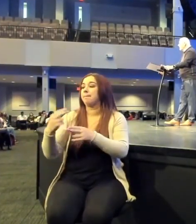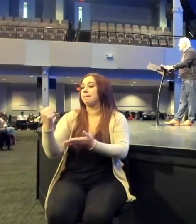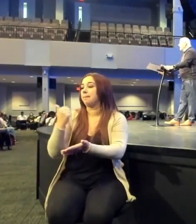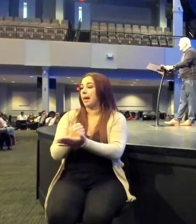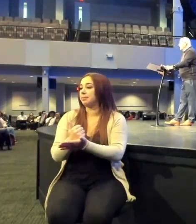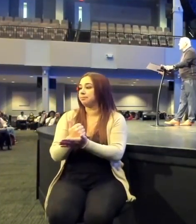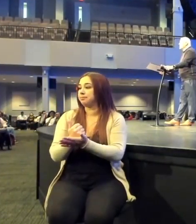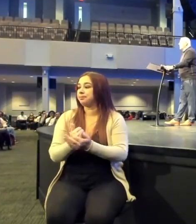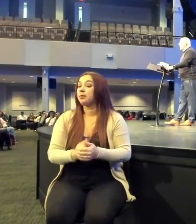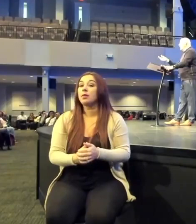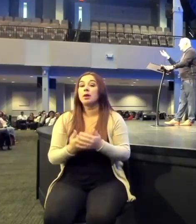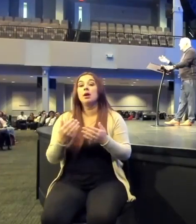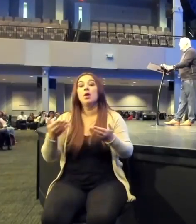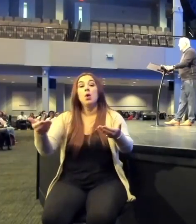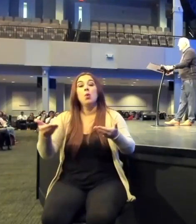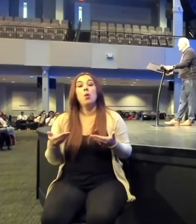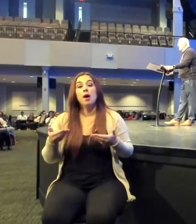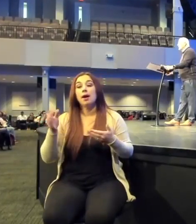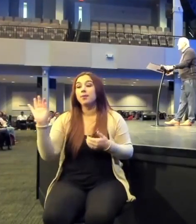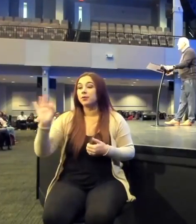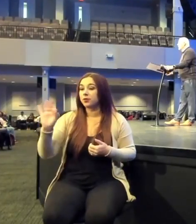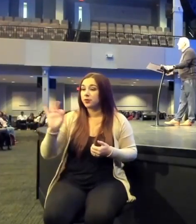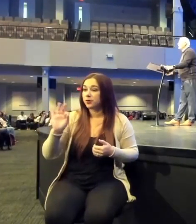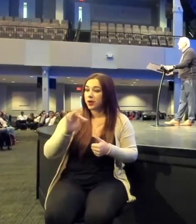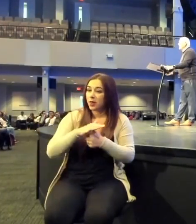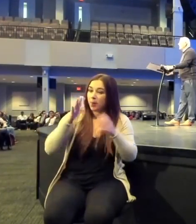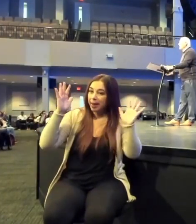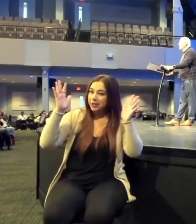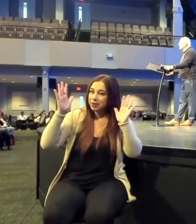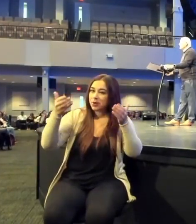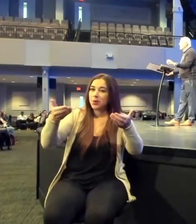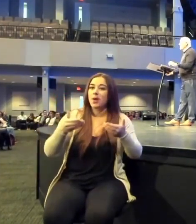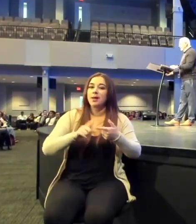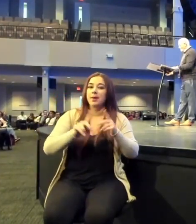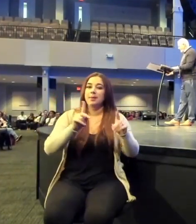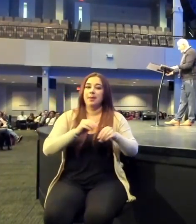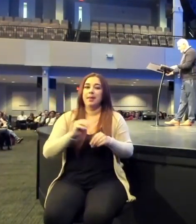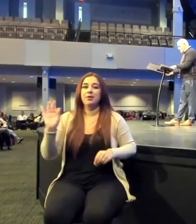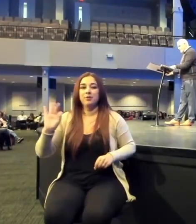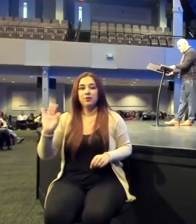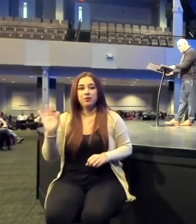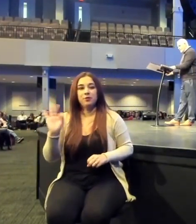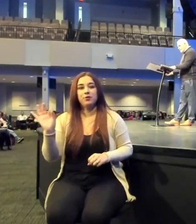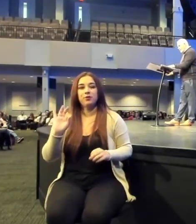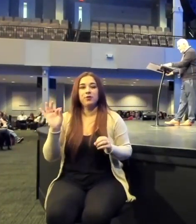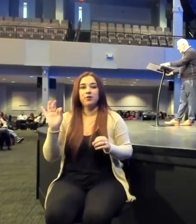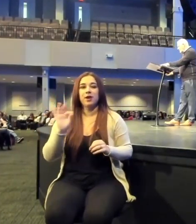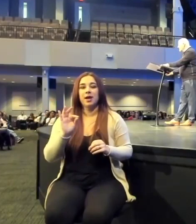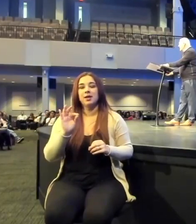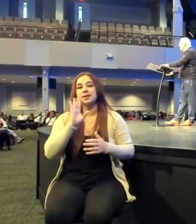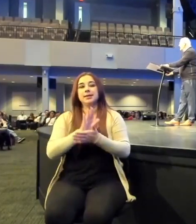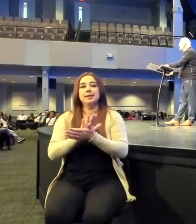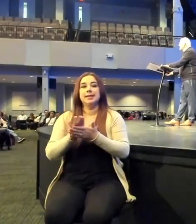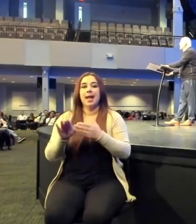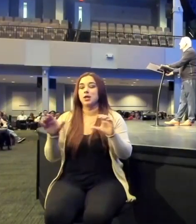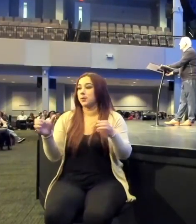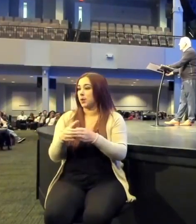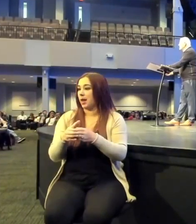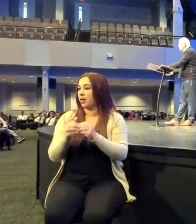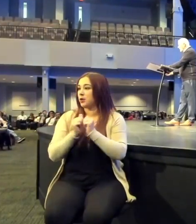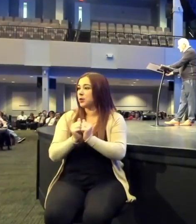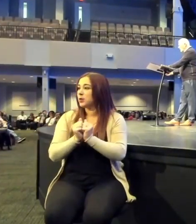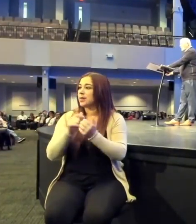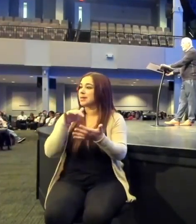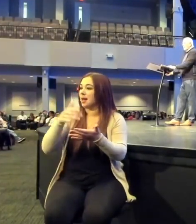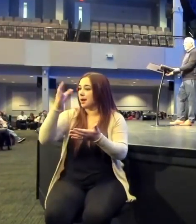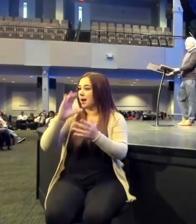Amen. Would you join me in welcoming our Frederick campus this morning? Good morning to all the folks in Frederick. So great to be together today in the study of